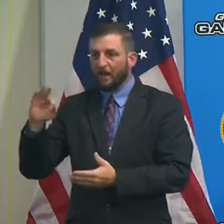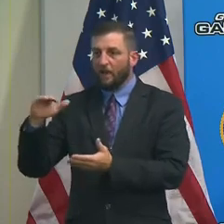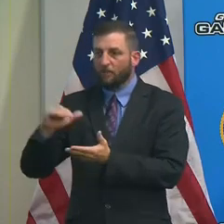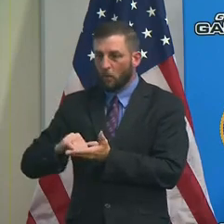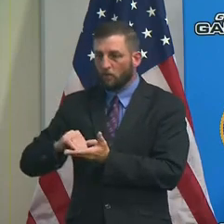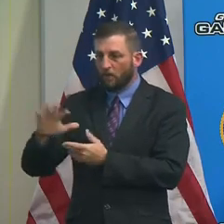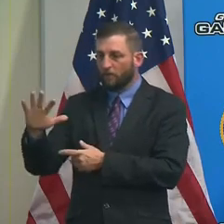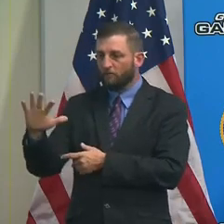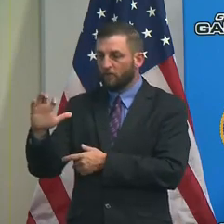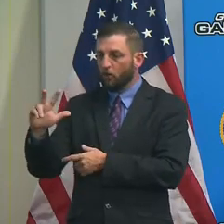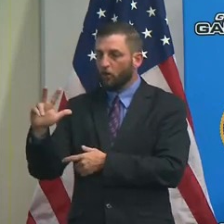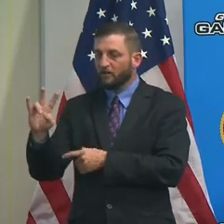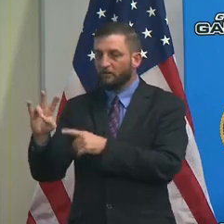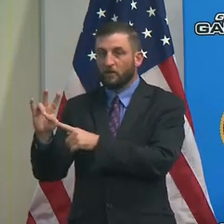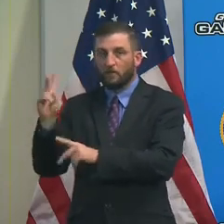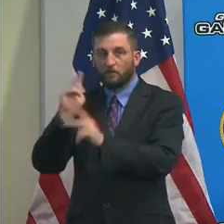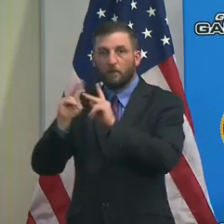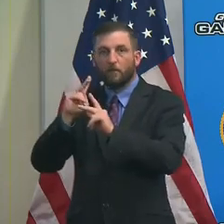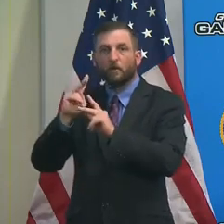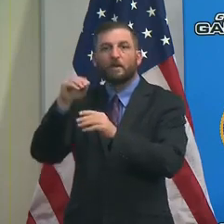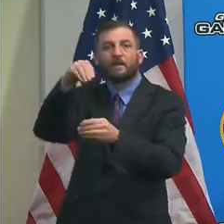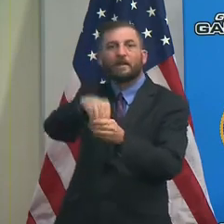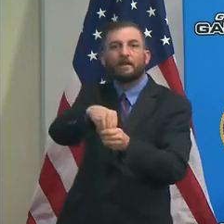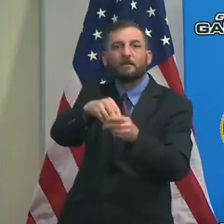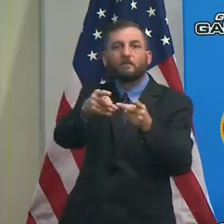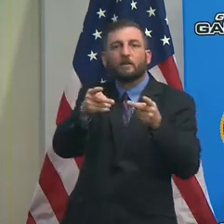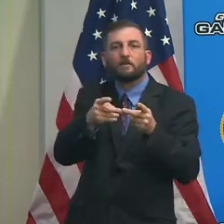9,537 Louisianans were being sheltered.